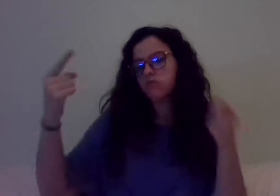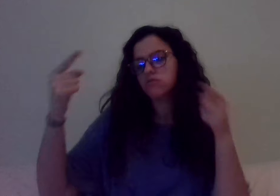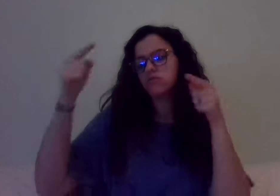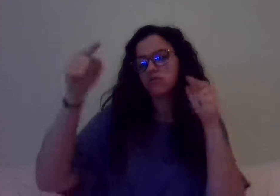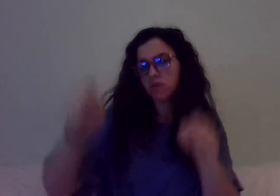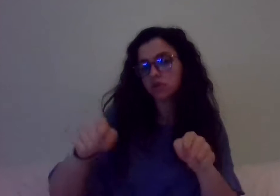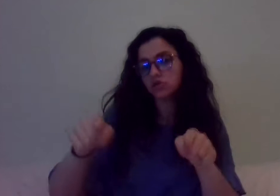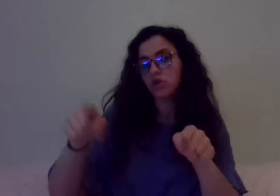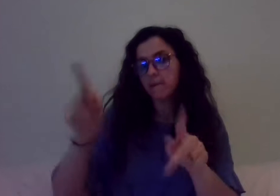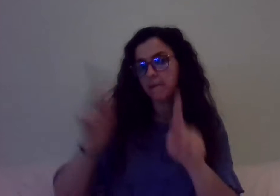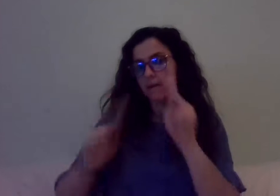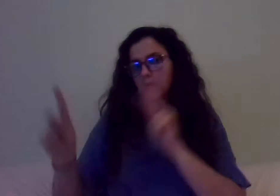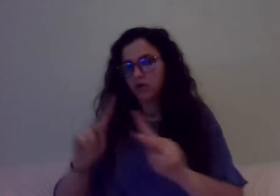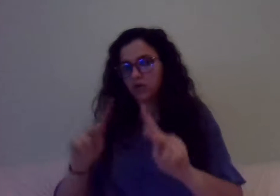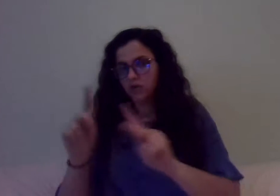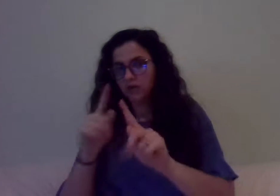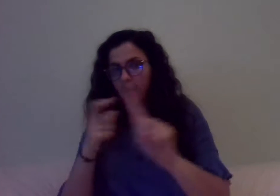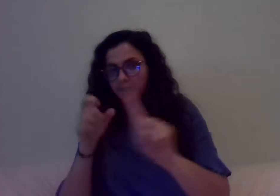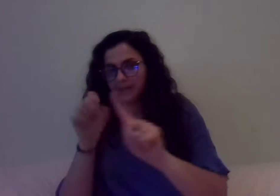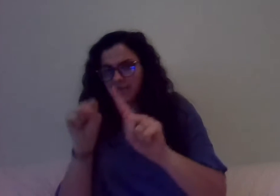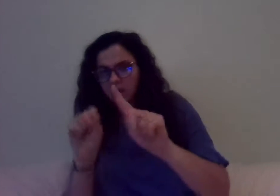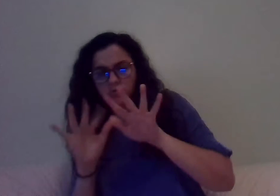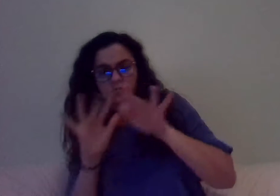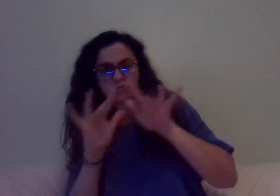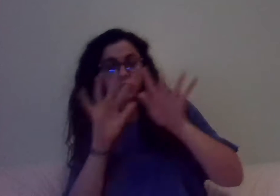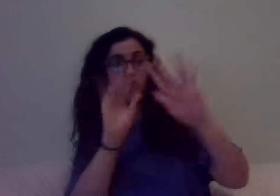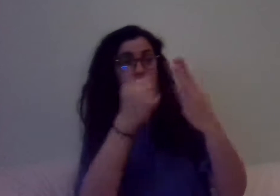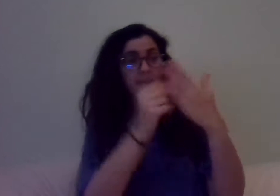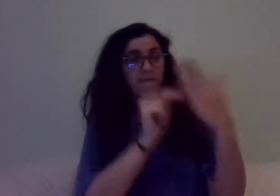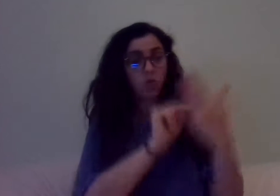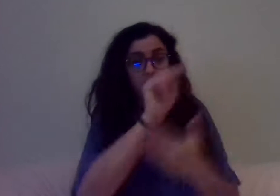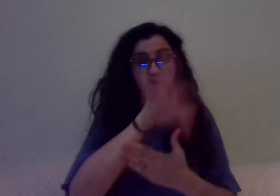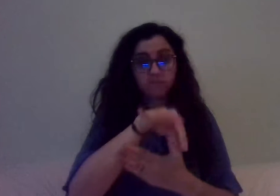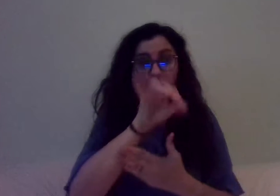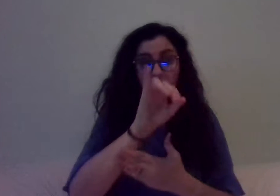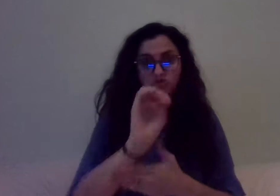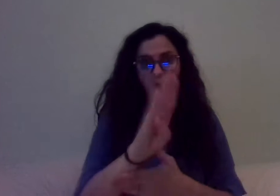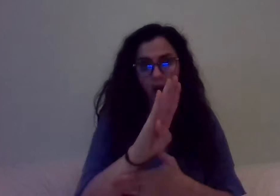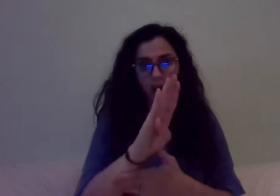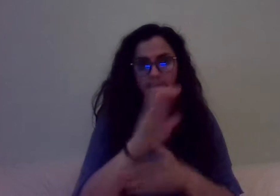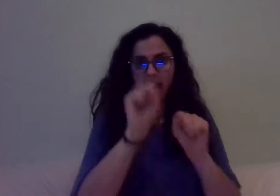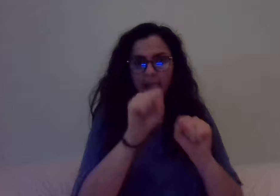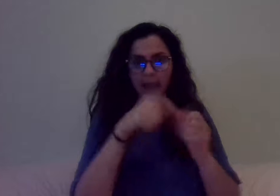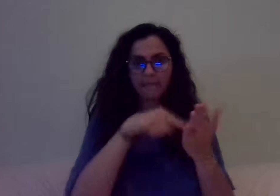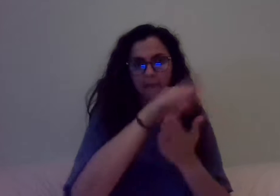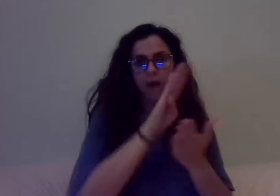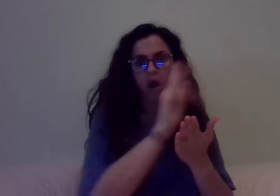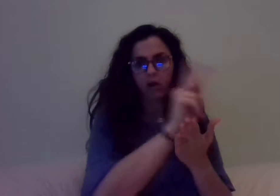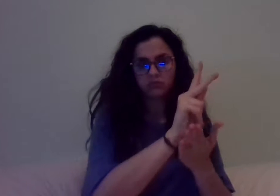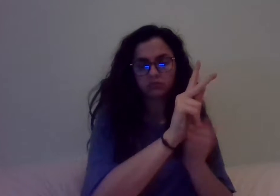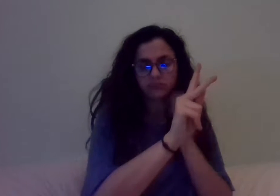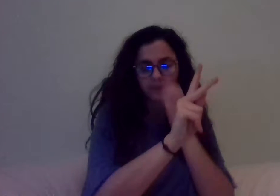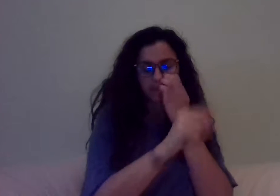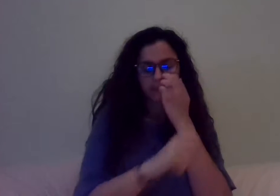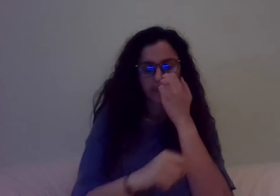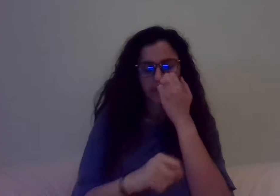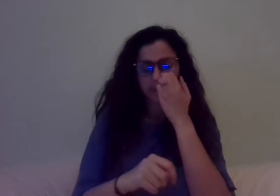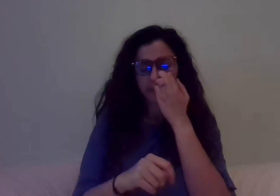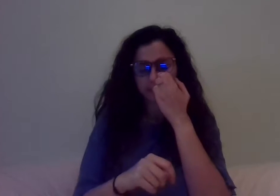them. So I'm going to move to the next slide, number 15, which is panel number 6 of the series. What is the historical background for